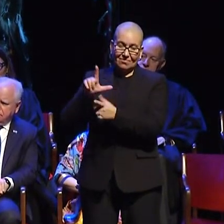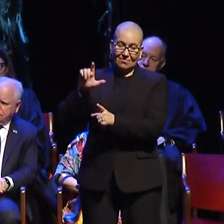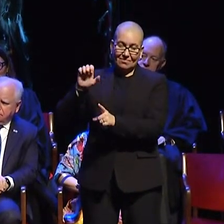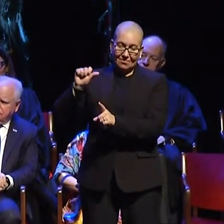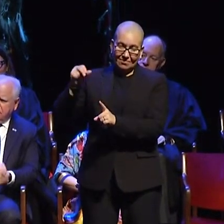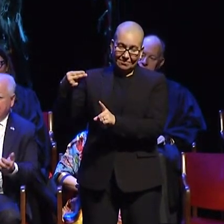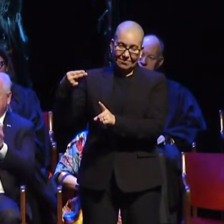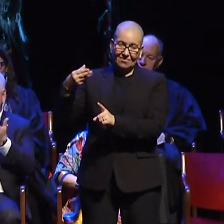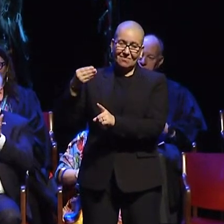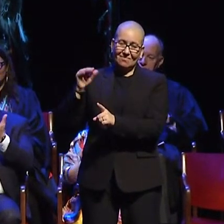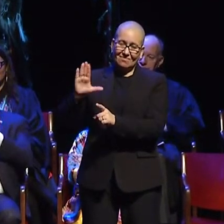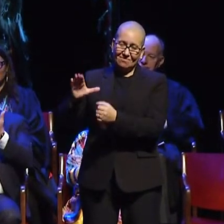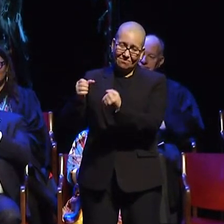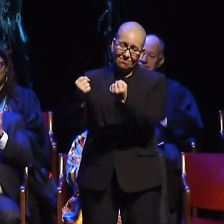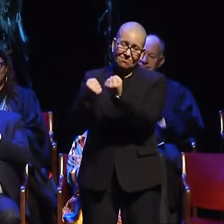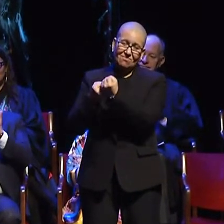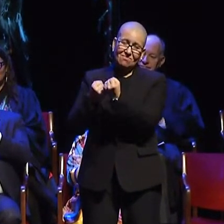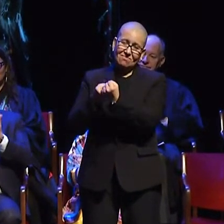support.